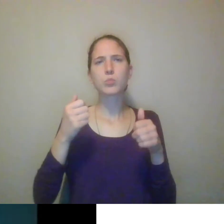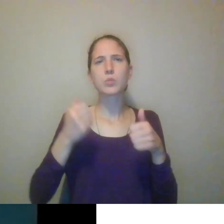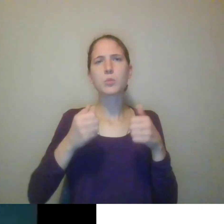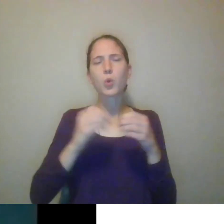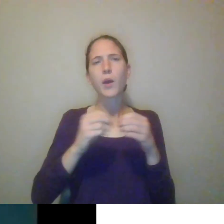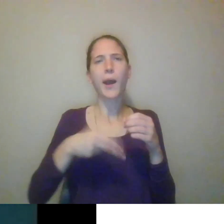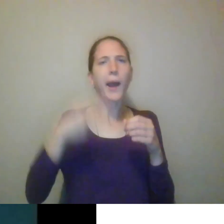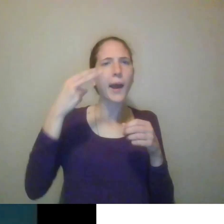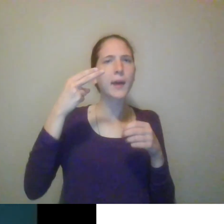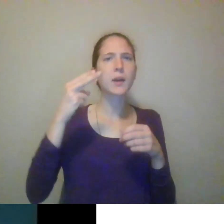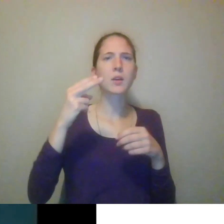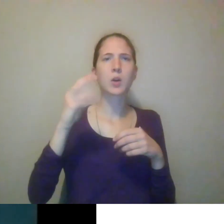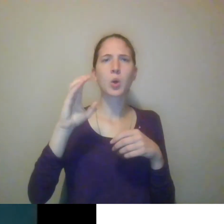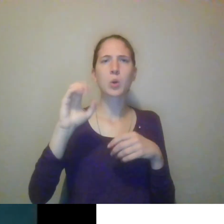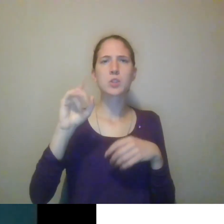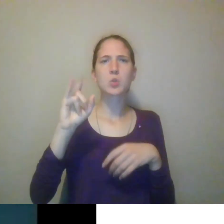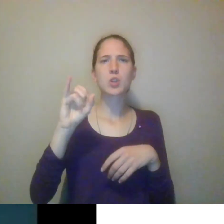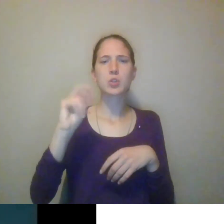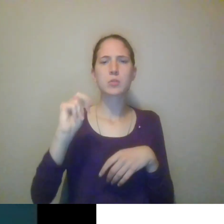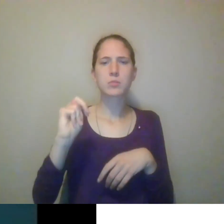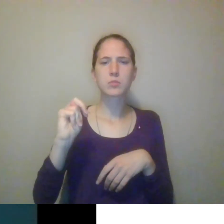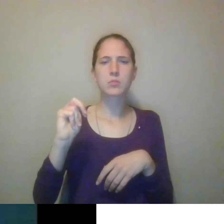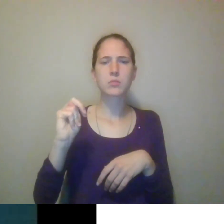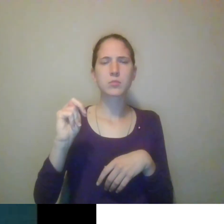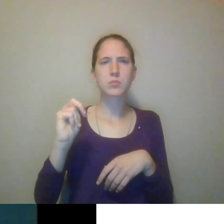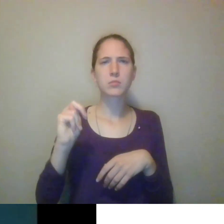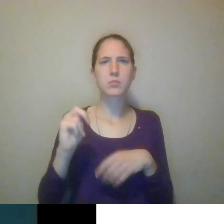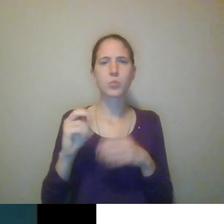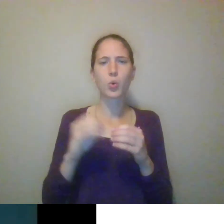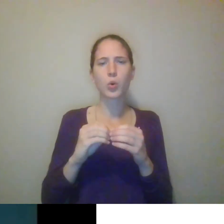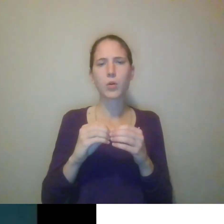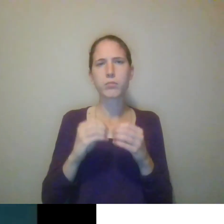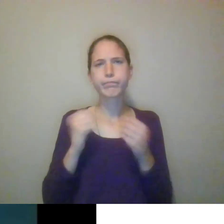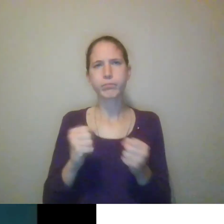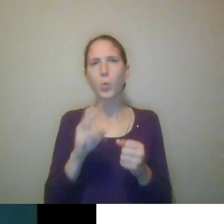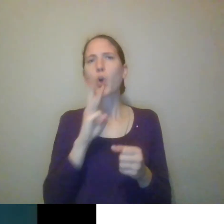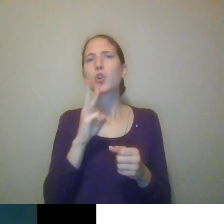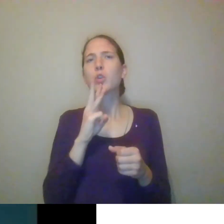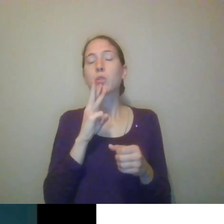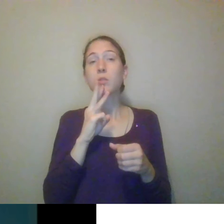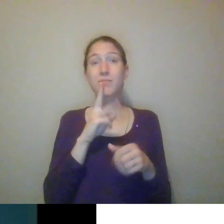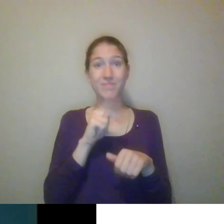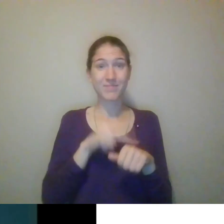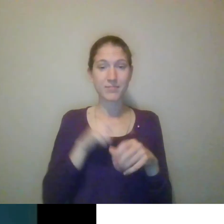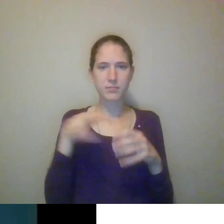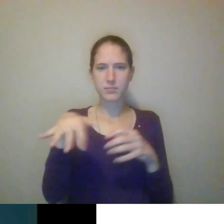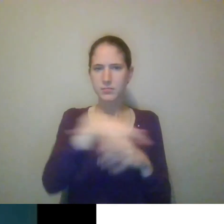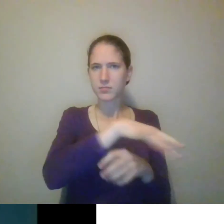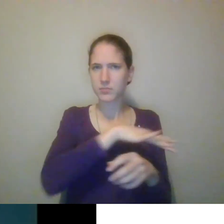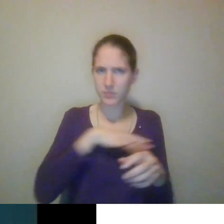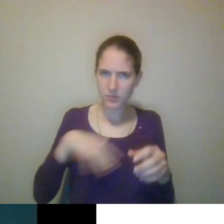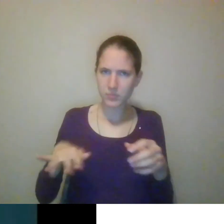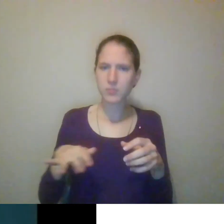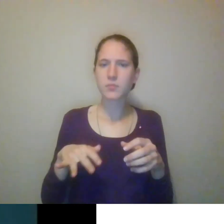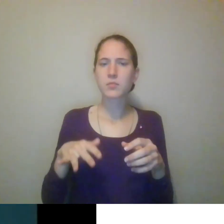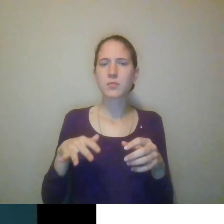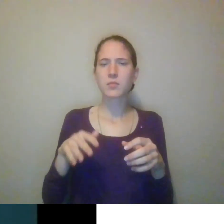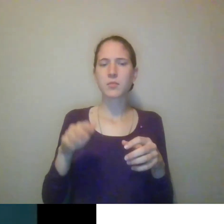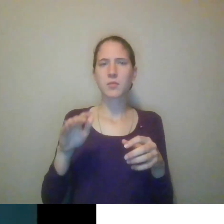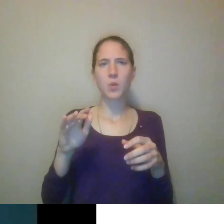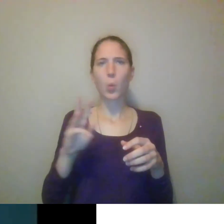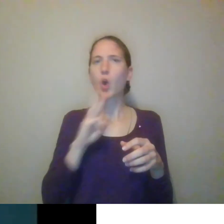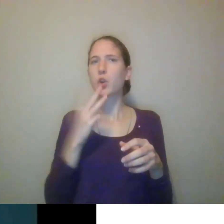Okay. Anybody? Who agrees with that? All right. Then obviously it has to be outside the egg, right? Because it's pure